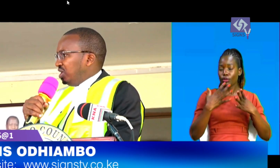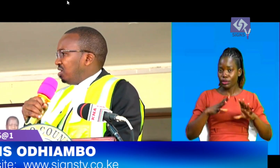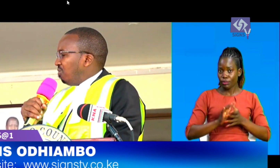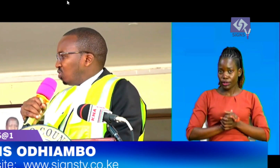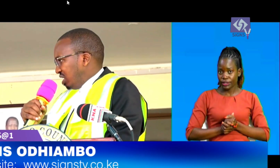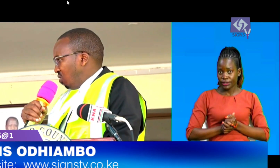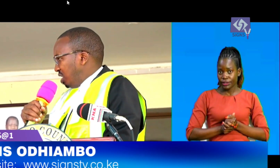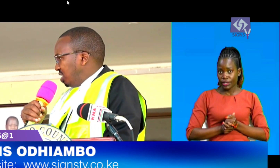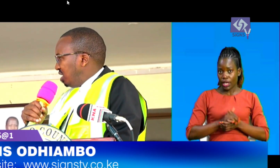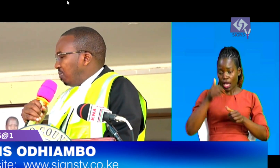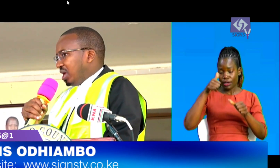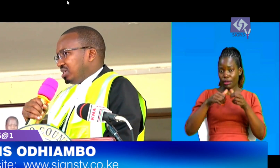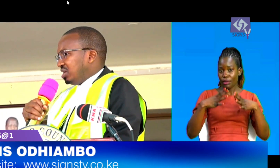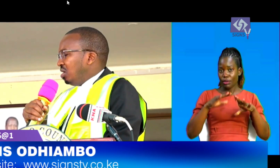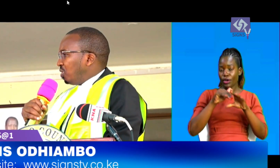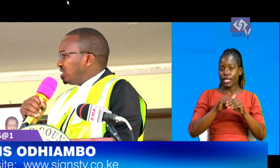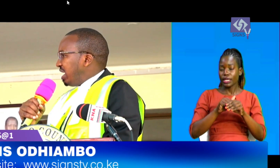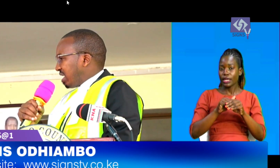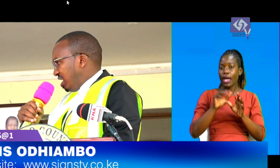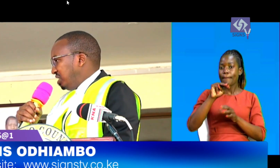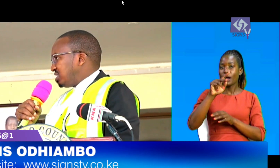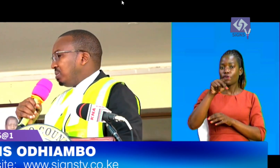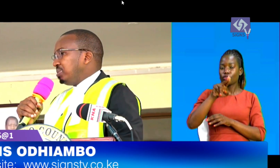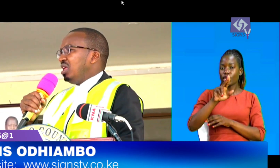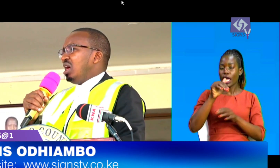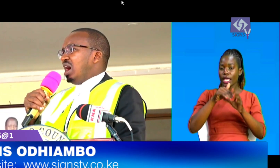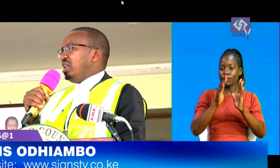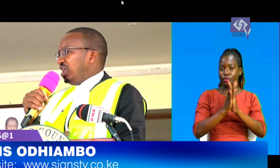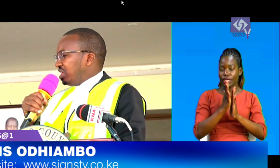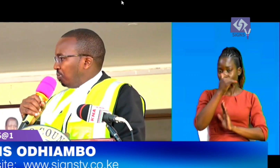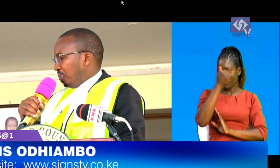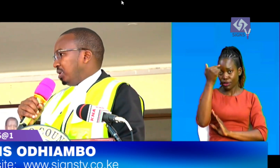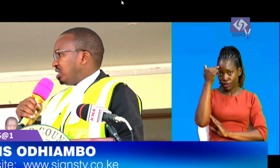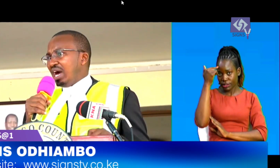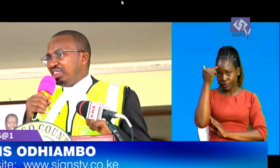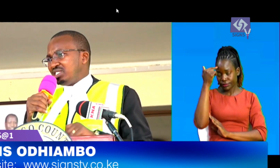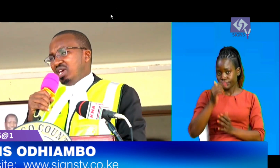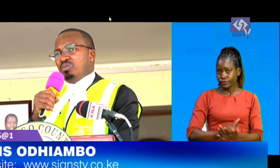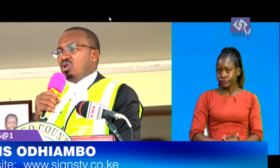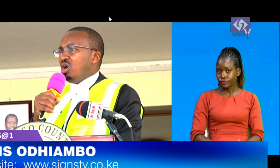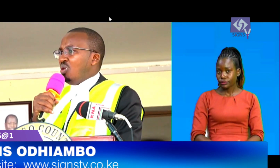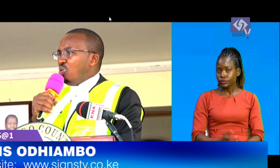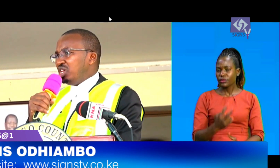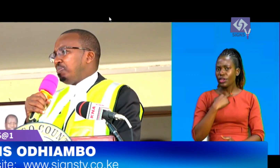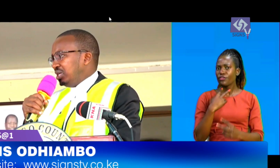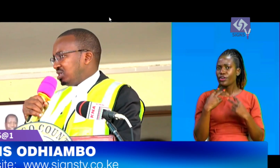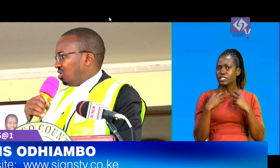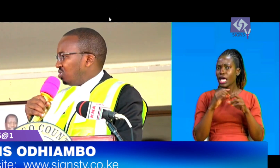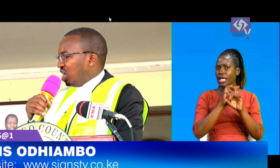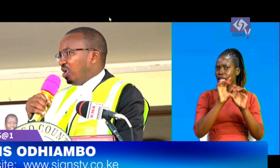in Makutani in prayers, because they are currently disturbed, and even the pupils. At this time, we need peace to enable our